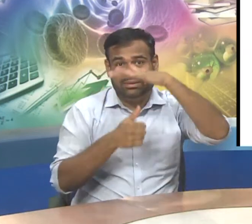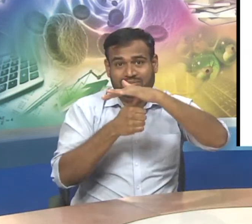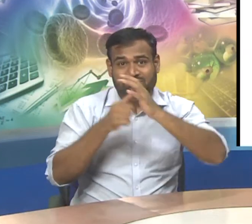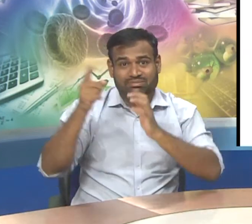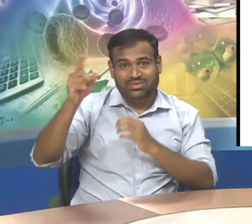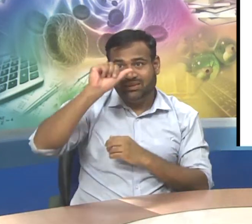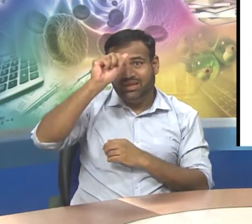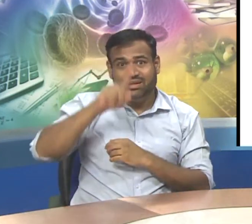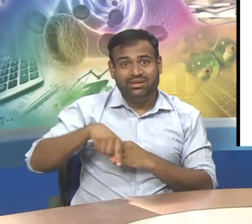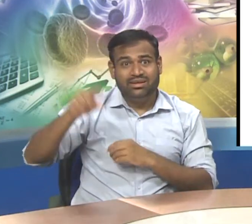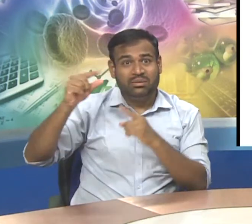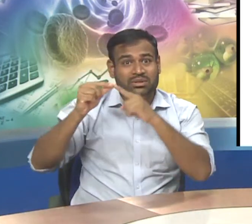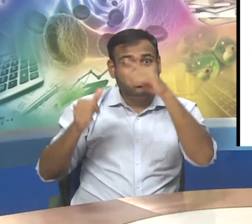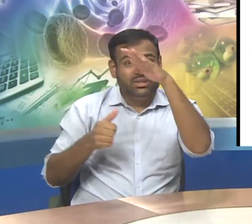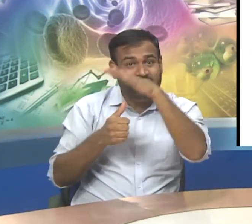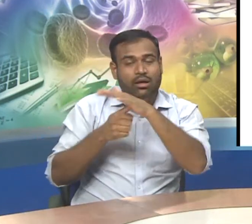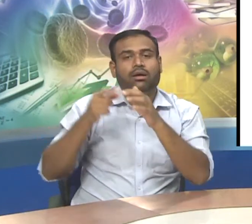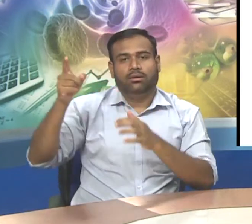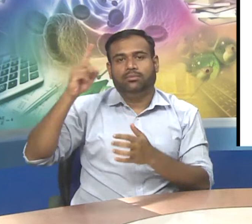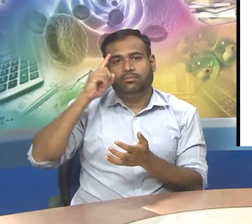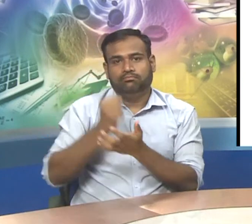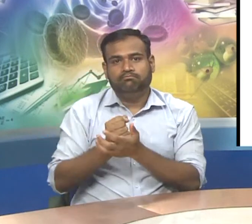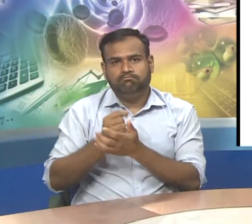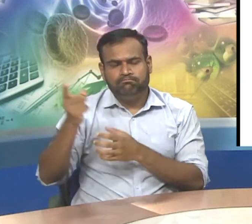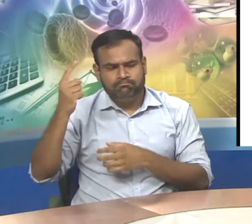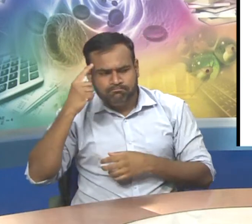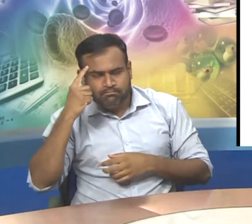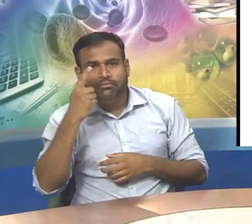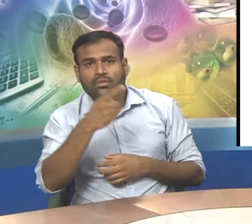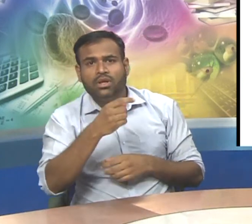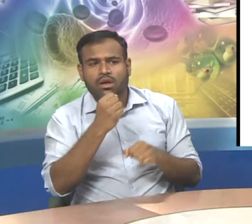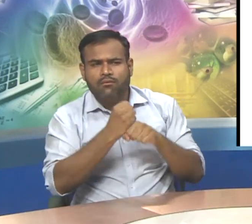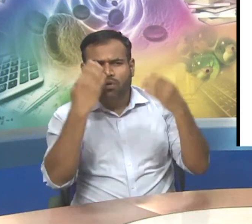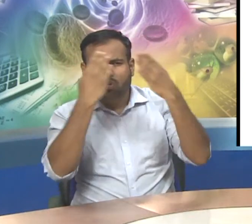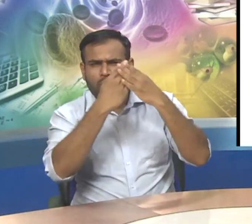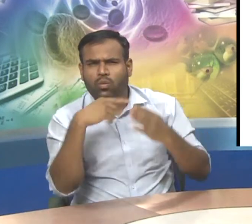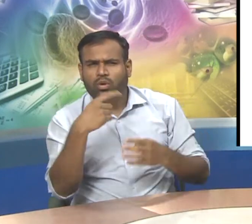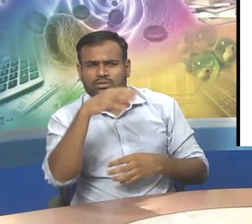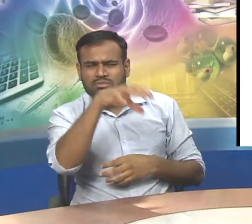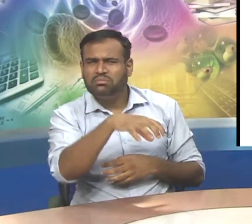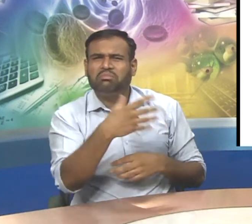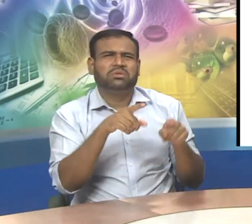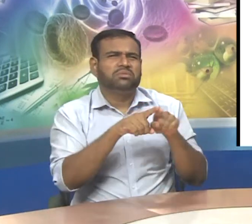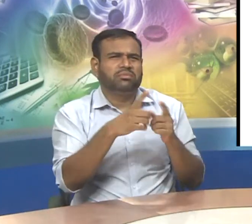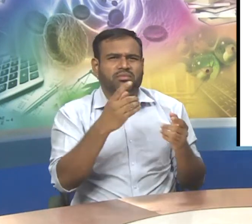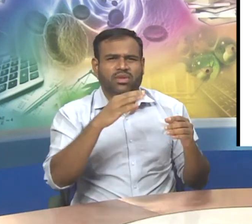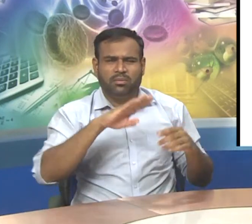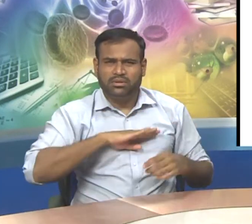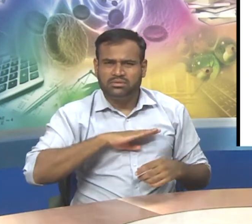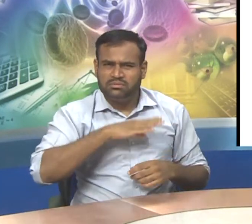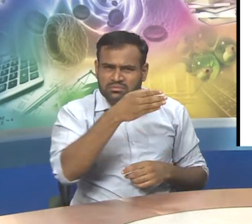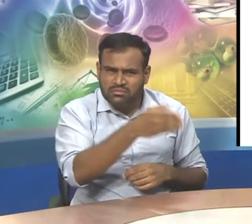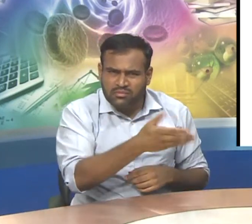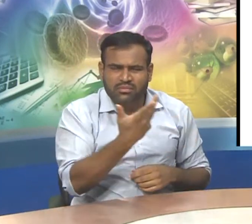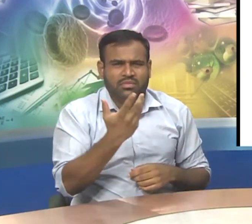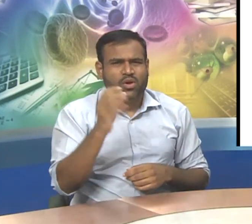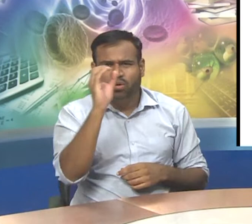appointment. The governor is appointed by the President of India. The governor is not